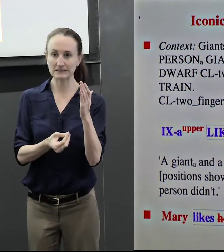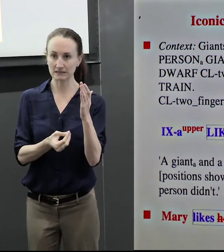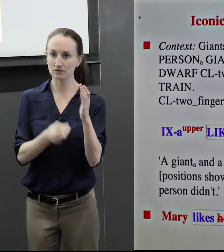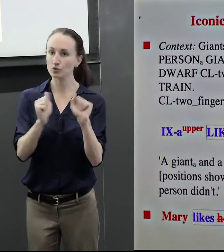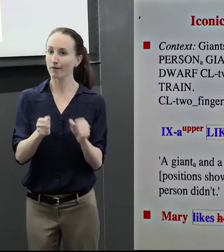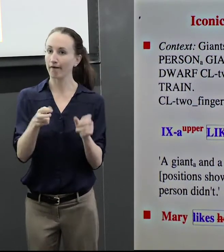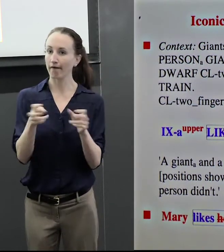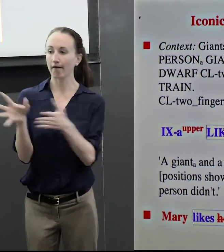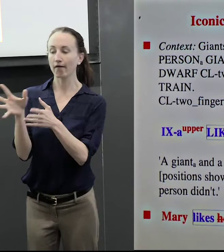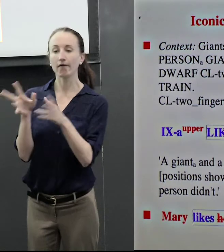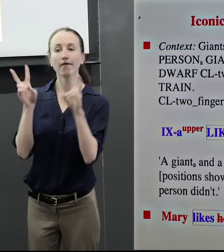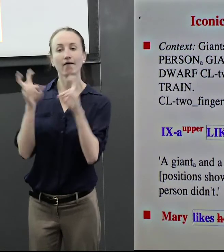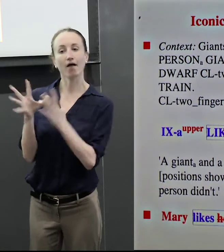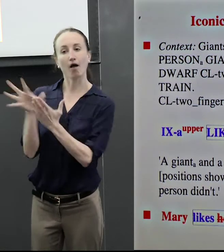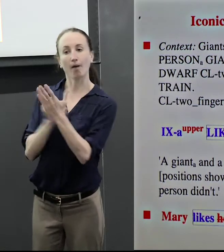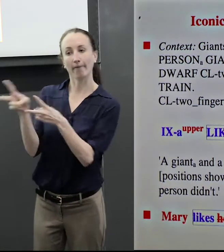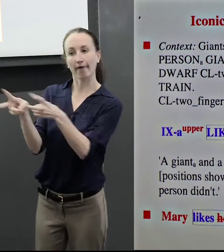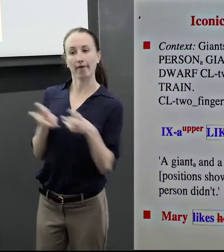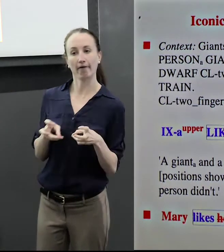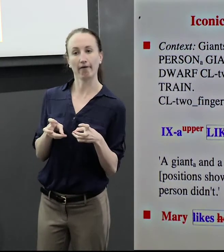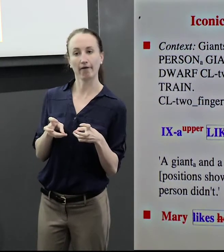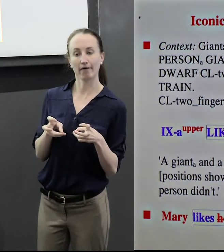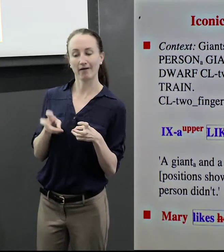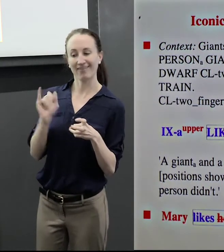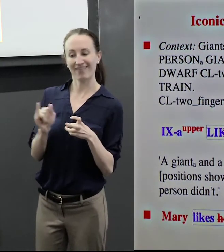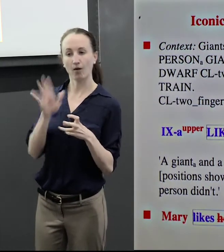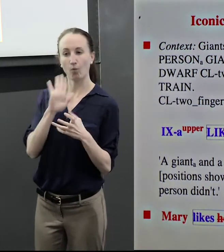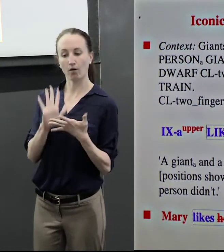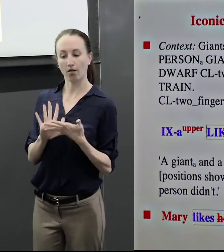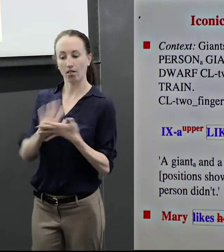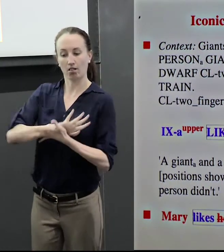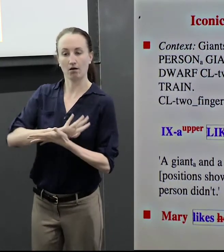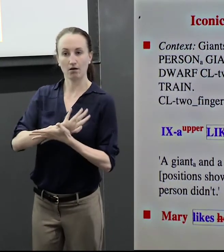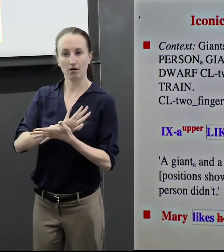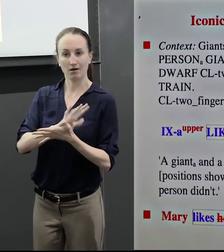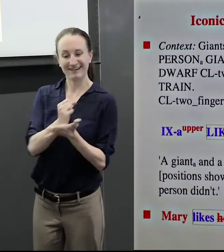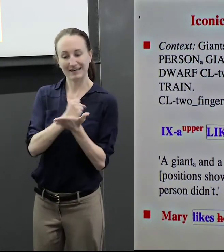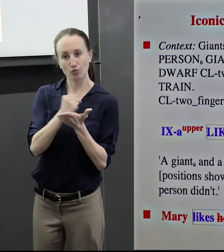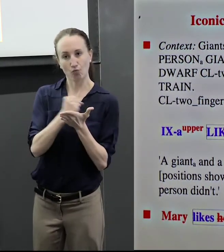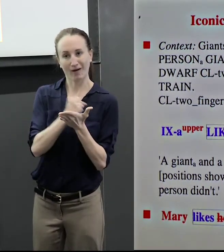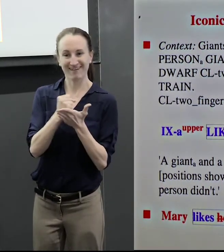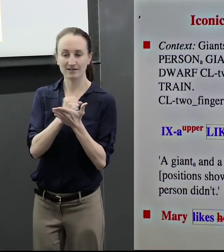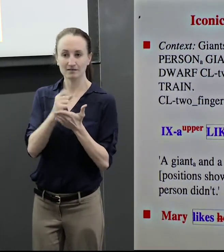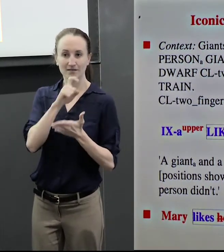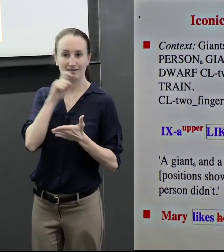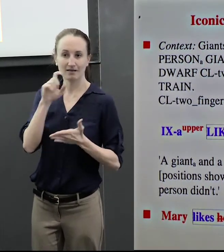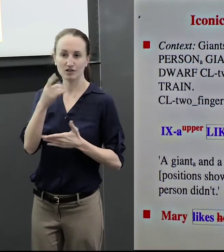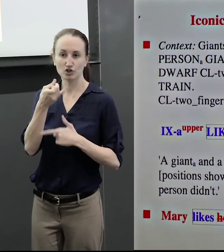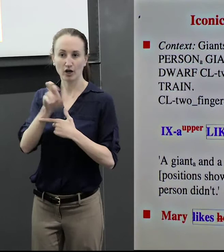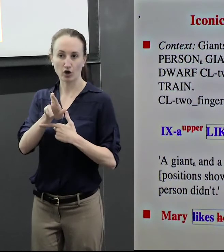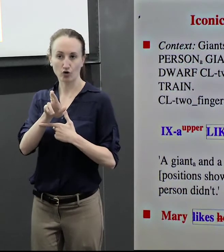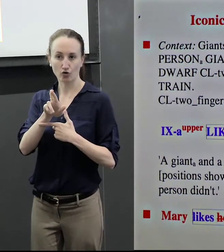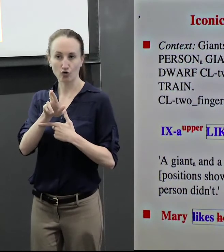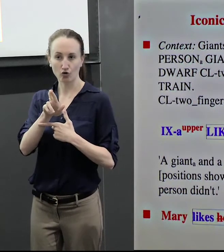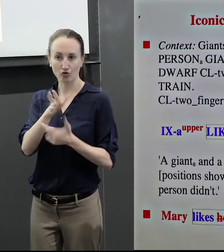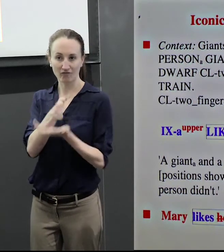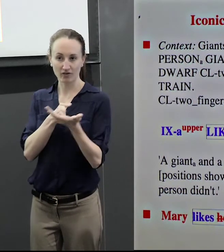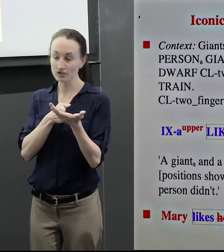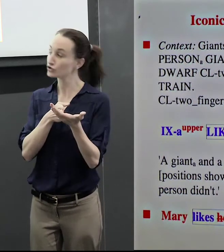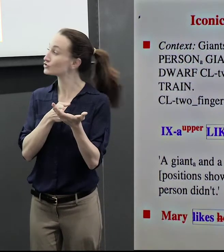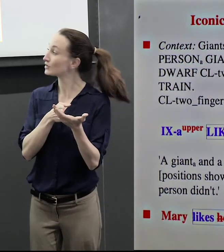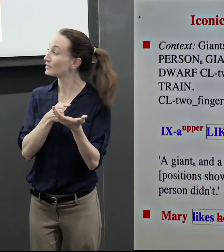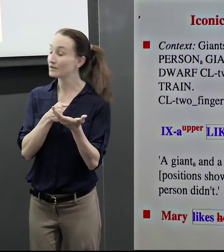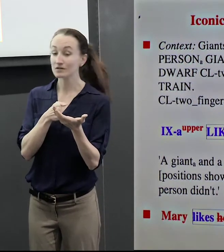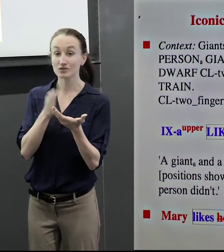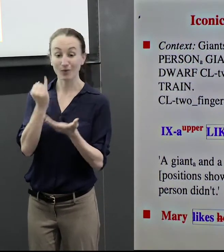is allowed to erase the gender features. Okay? It's because it's allowed to erase the gender features